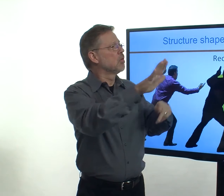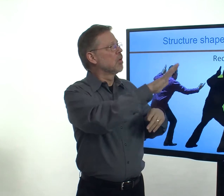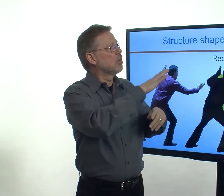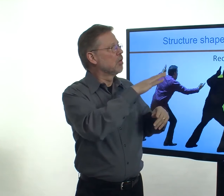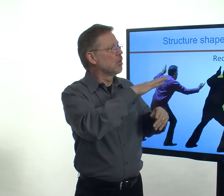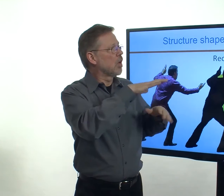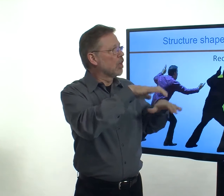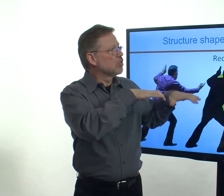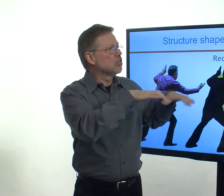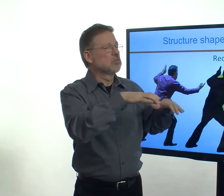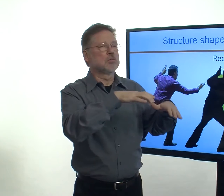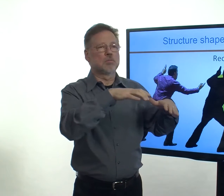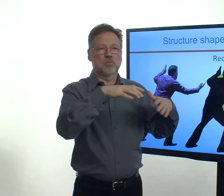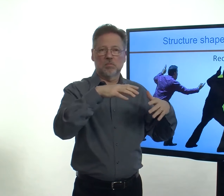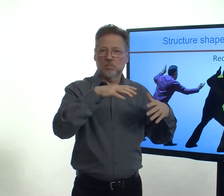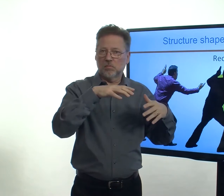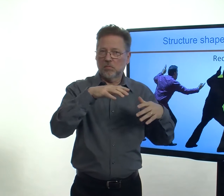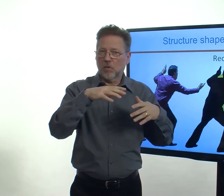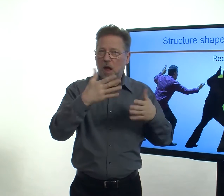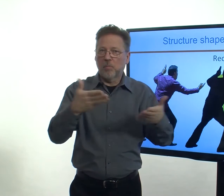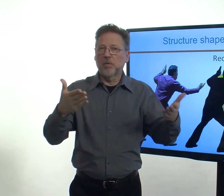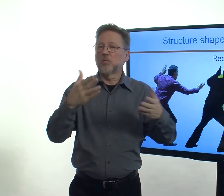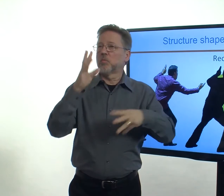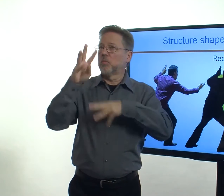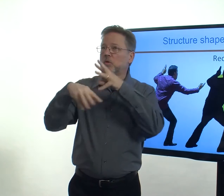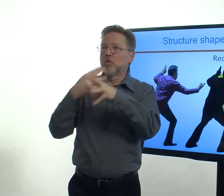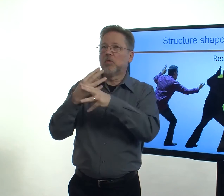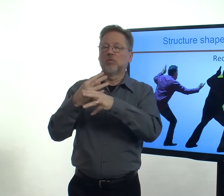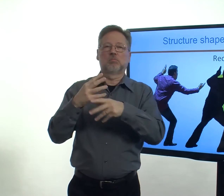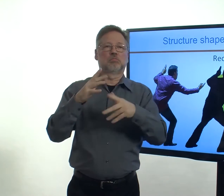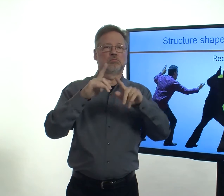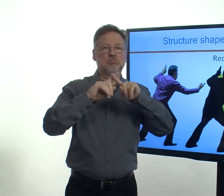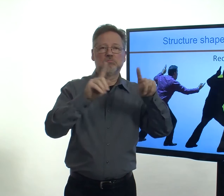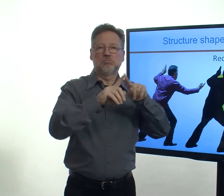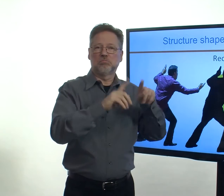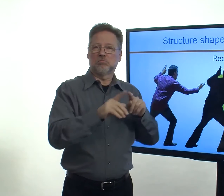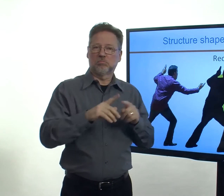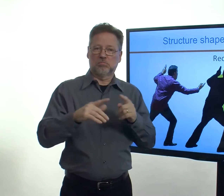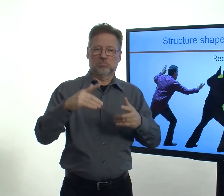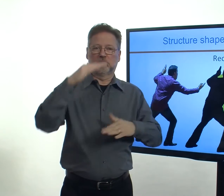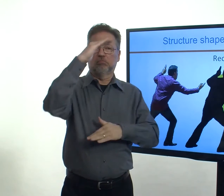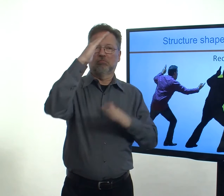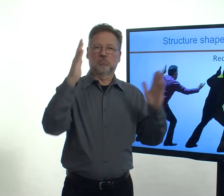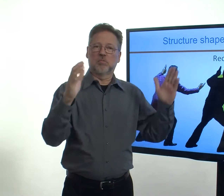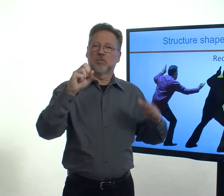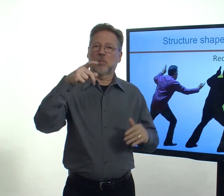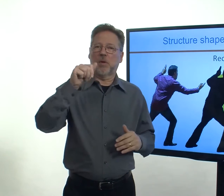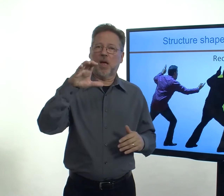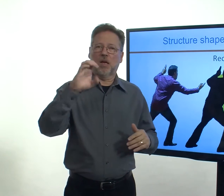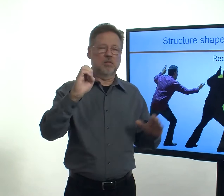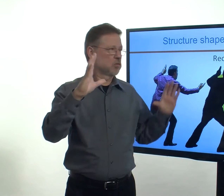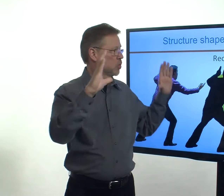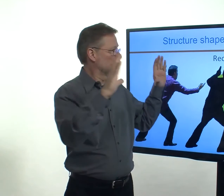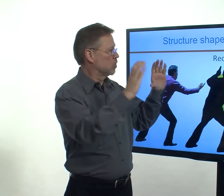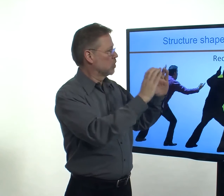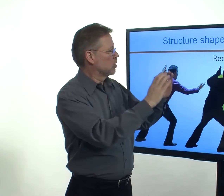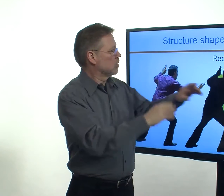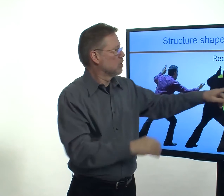action, objects, or the world, all within this constrained signing space.